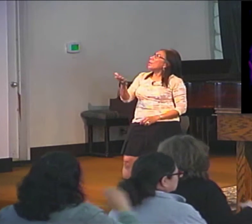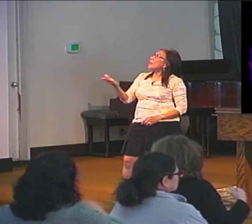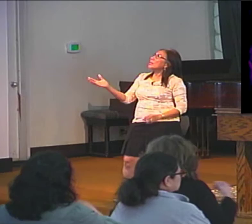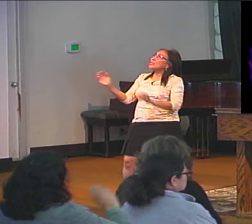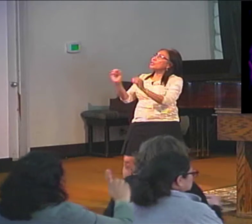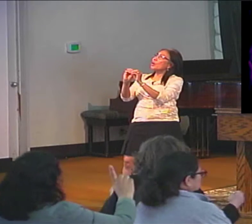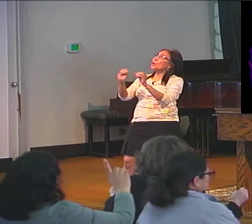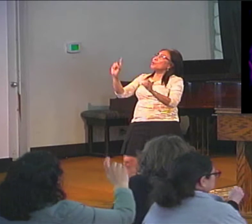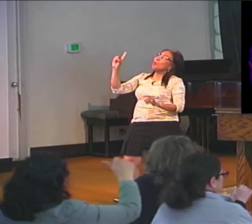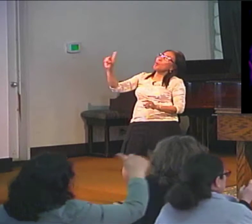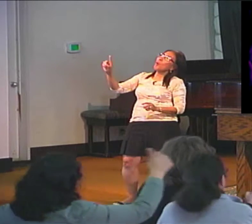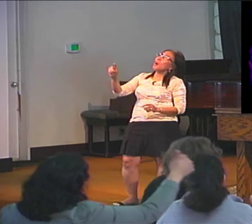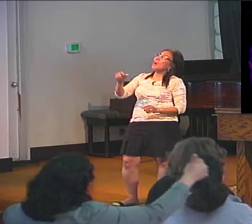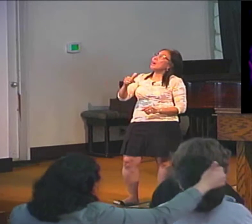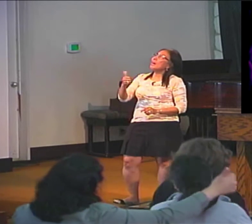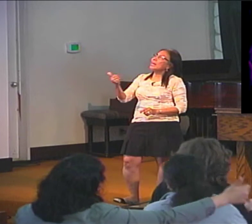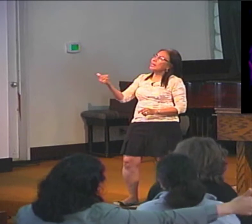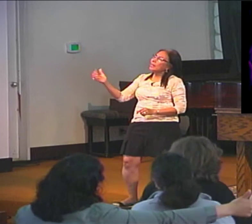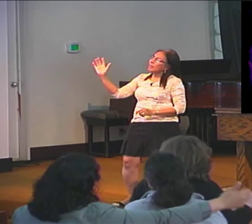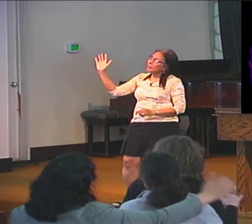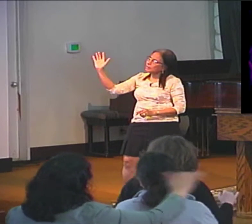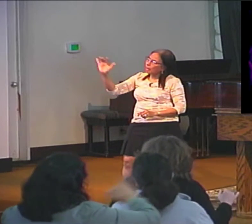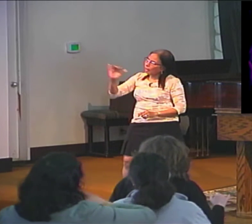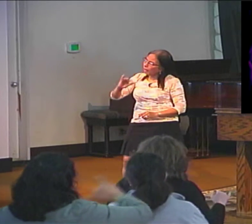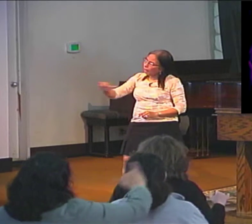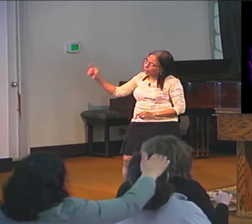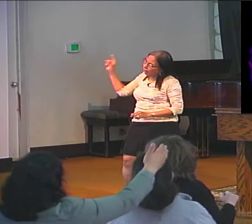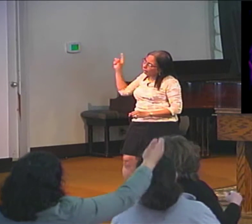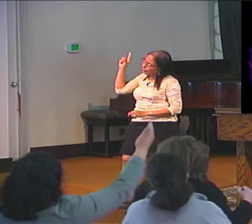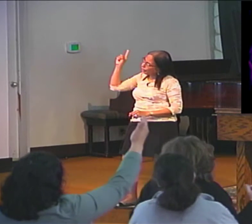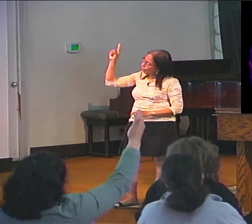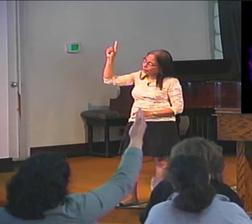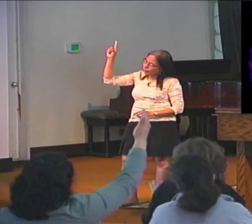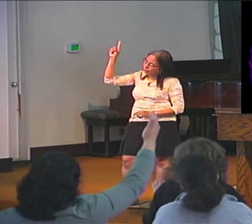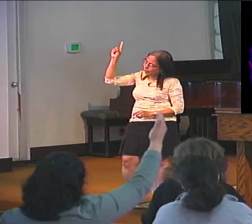There is no one else like you.